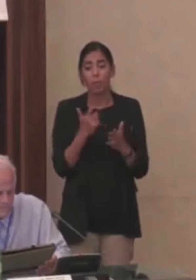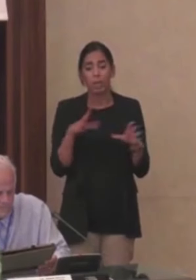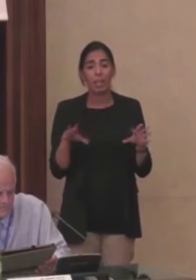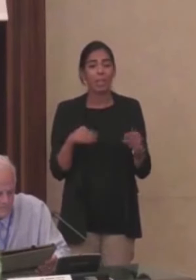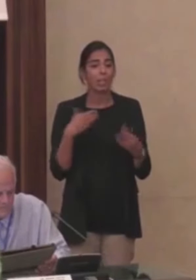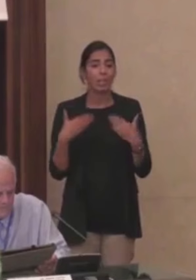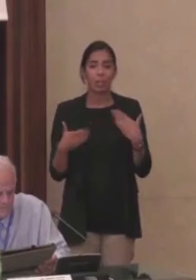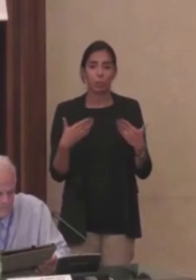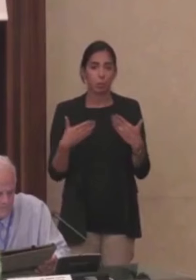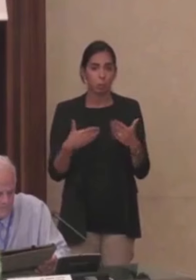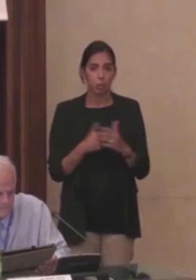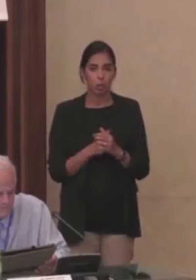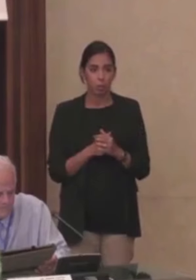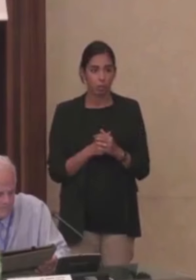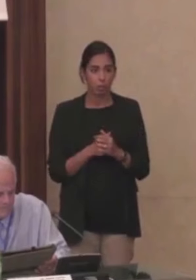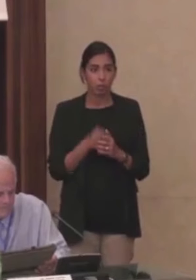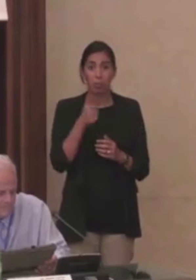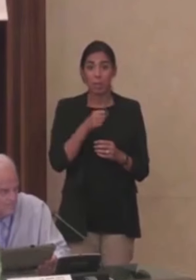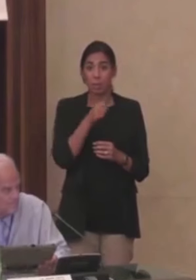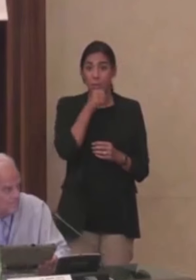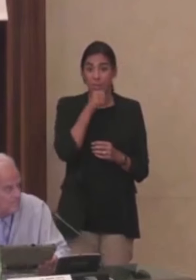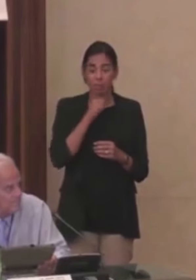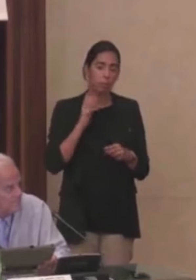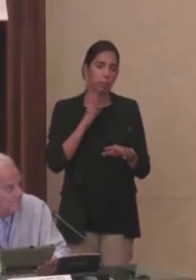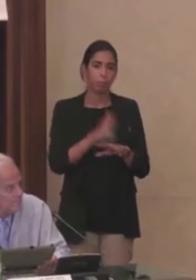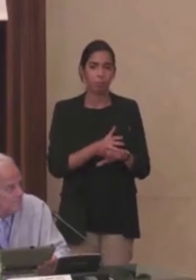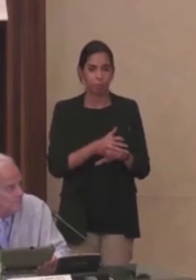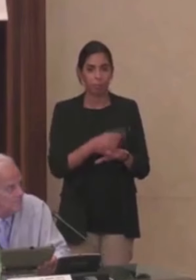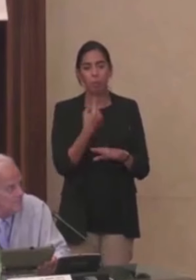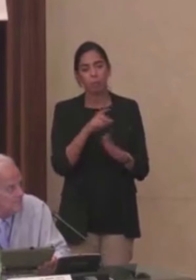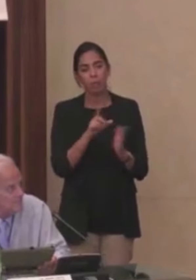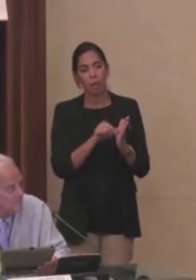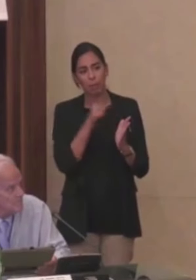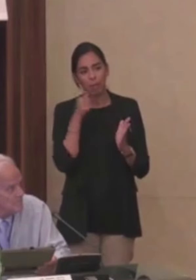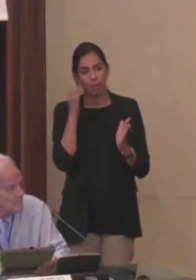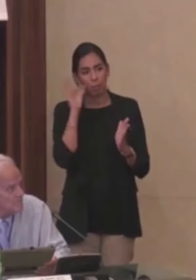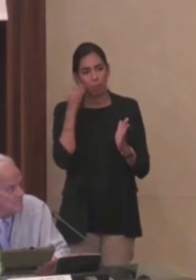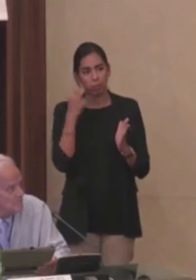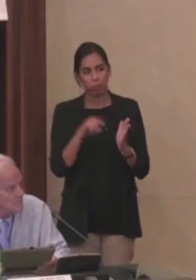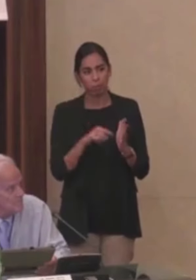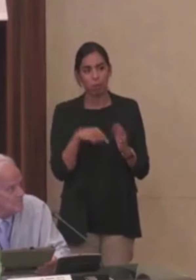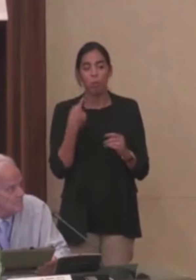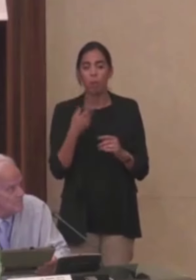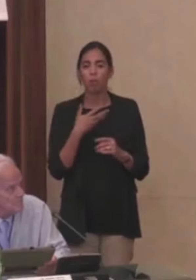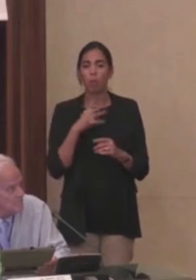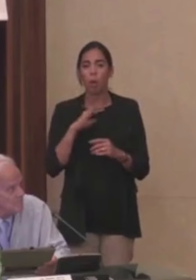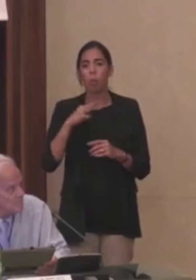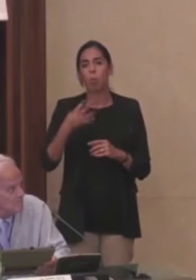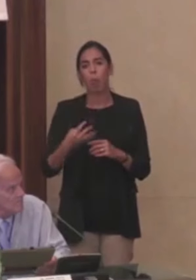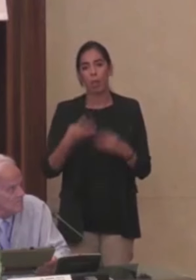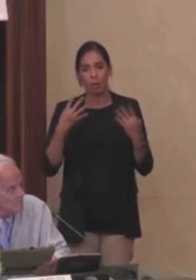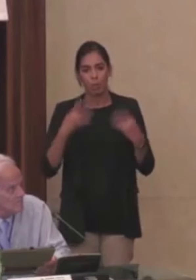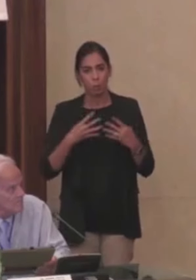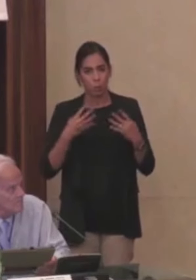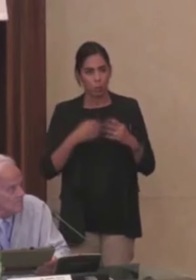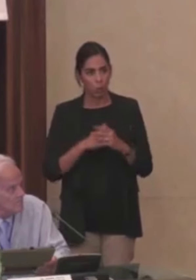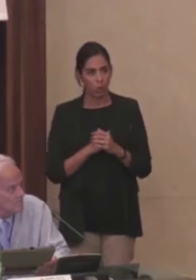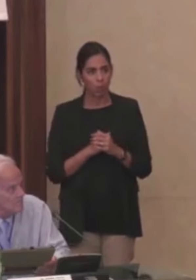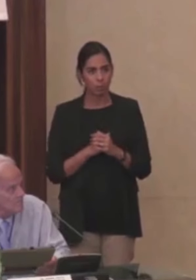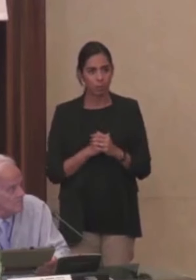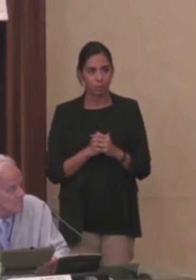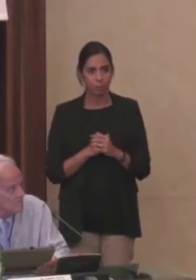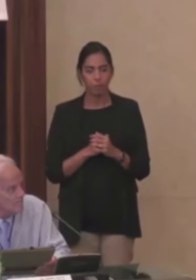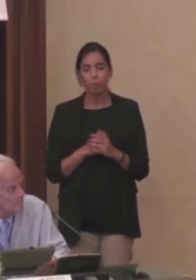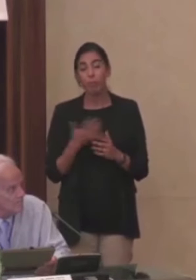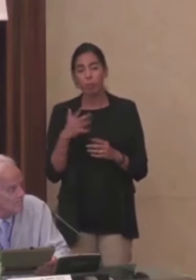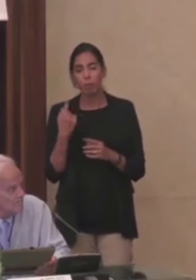bacteriophages, viruses. But anyway, the app will have this main function.